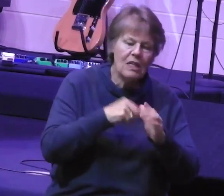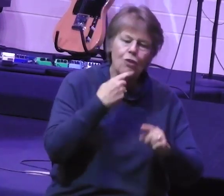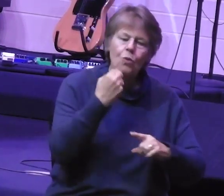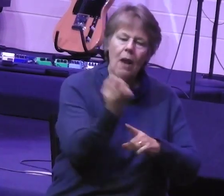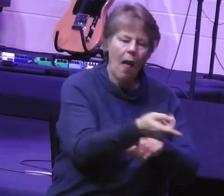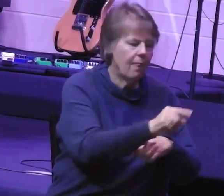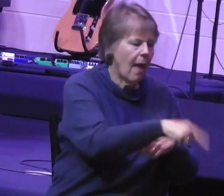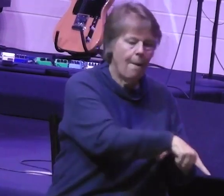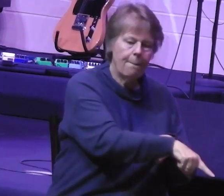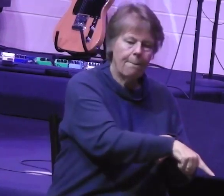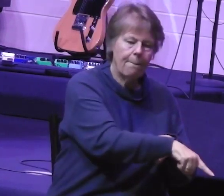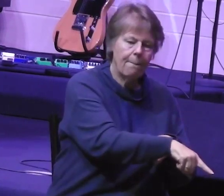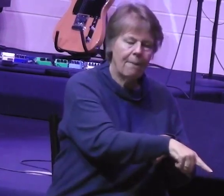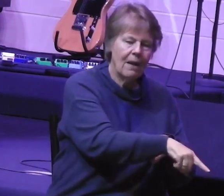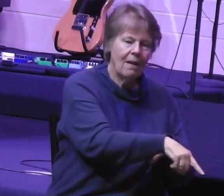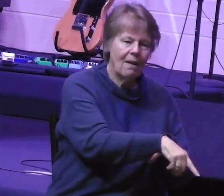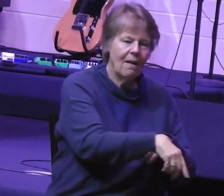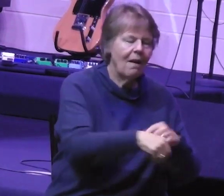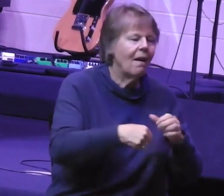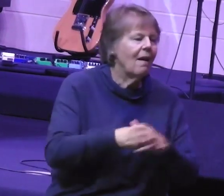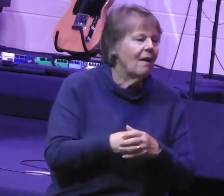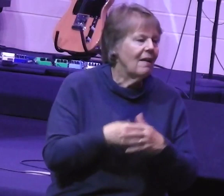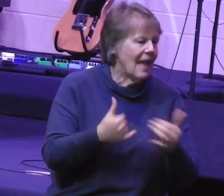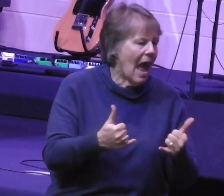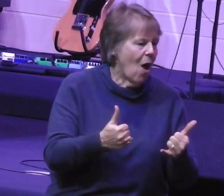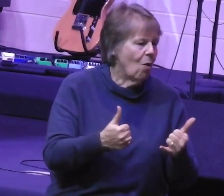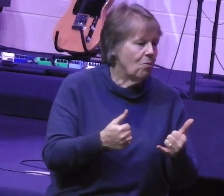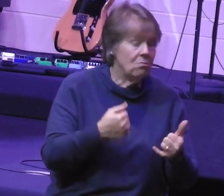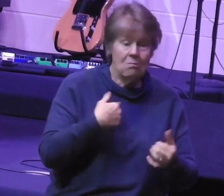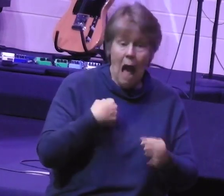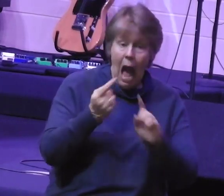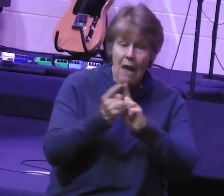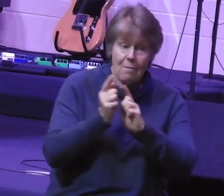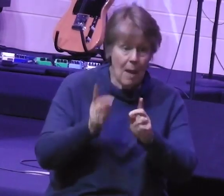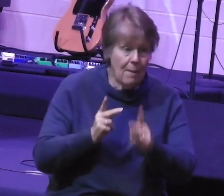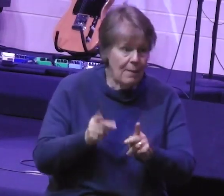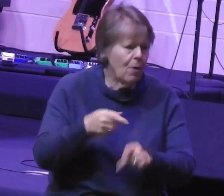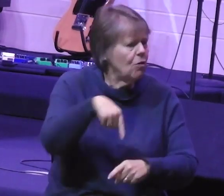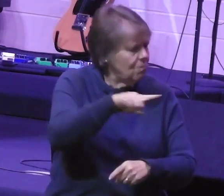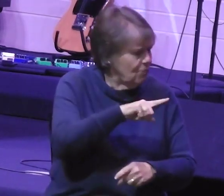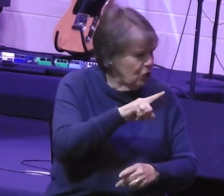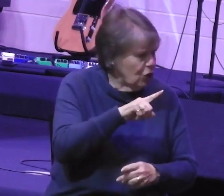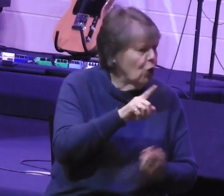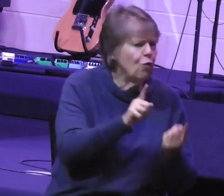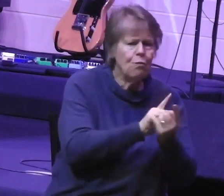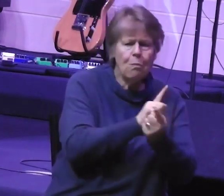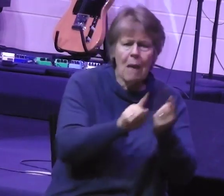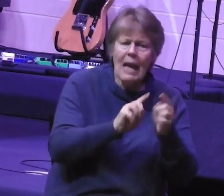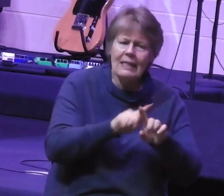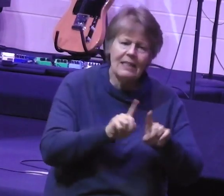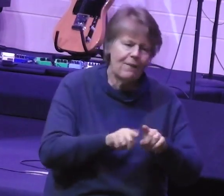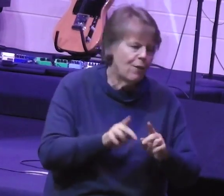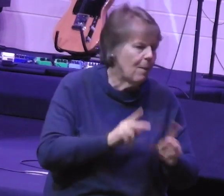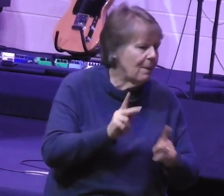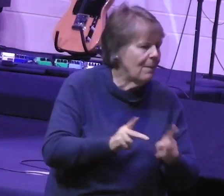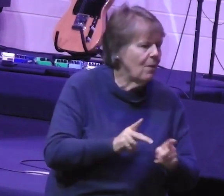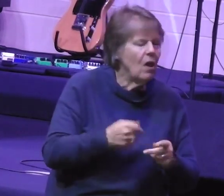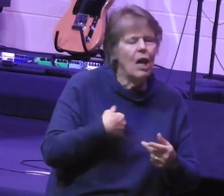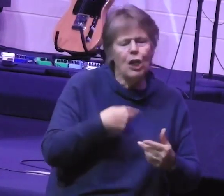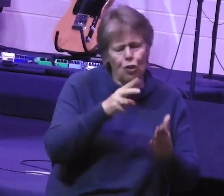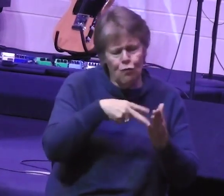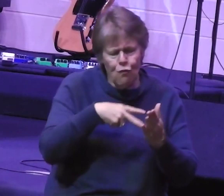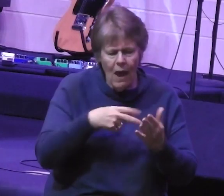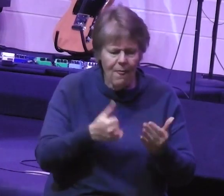and I've met people, you've maybe met people, you've maybe thought to yourself at a different point, you've read these words, you'd be like, hold on a second.